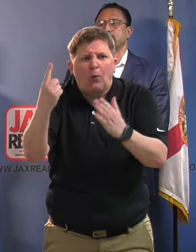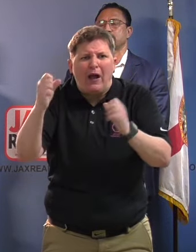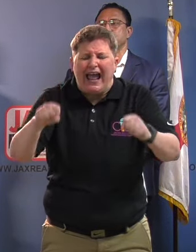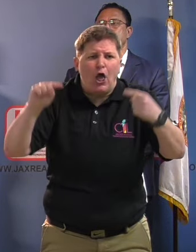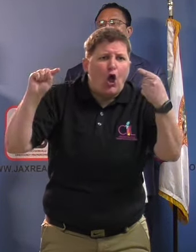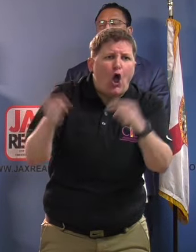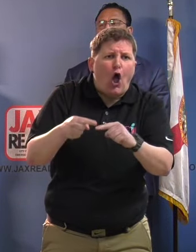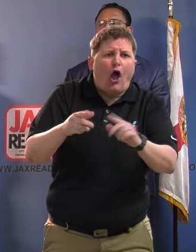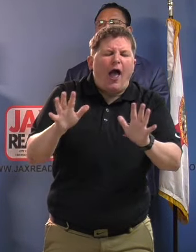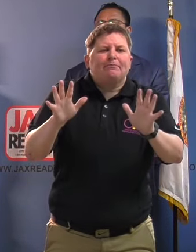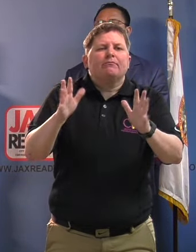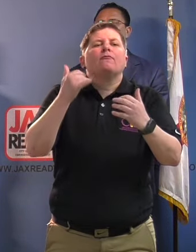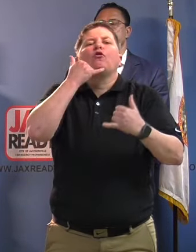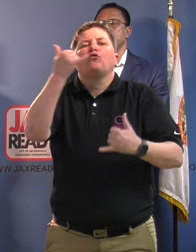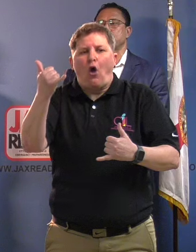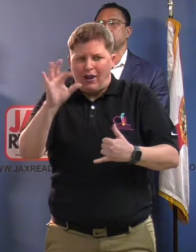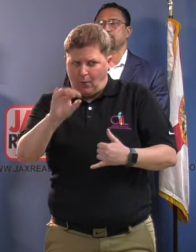go to 630 City.